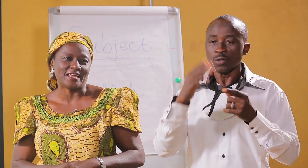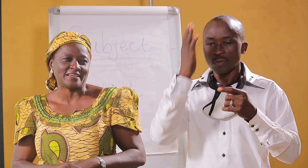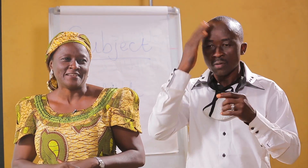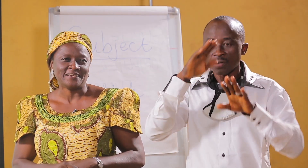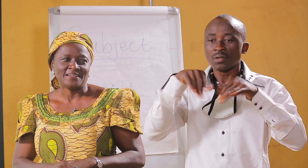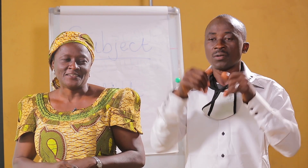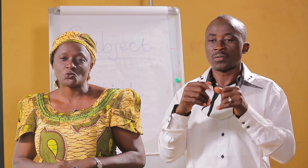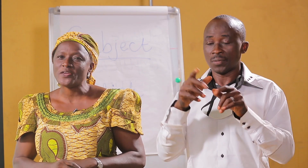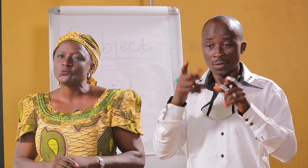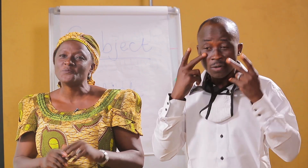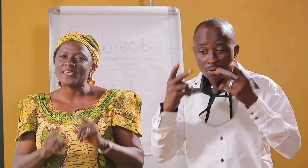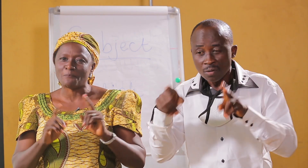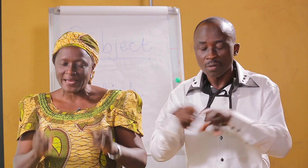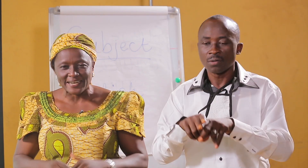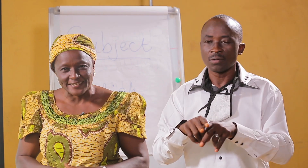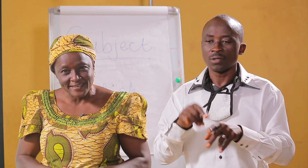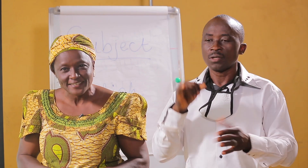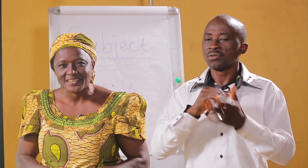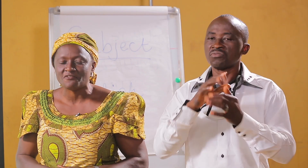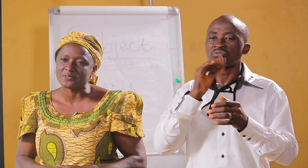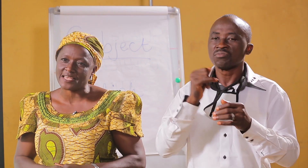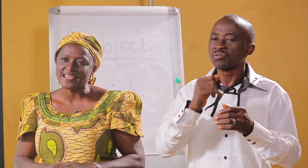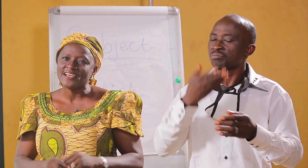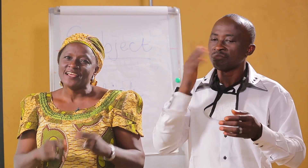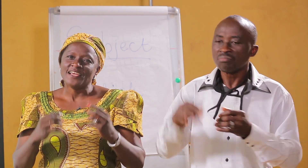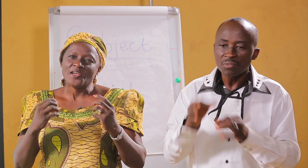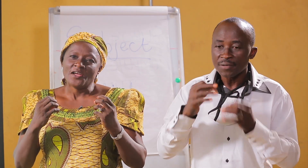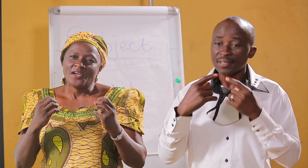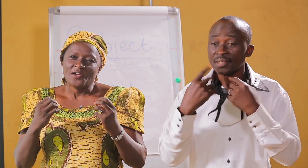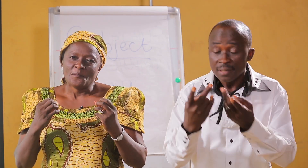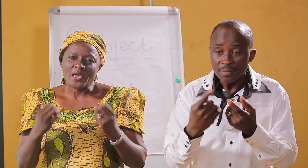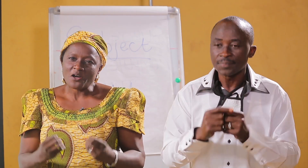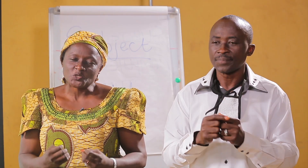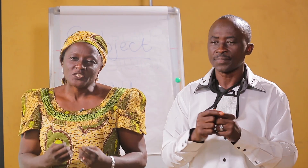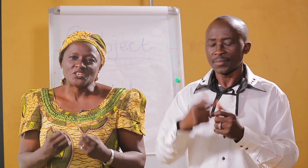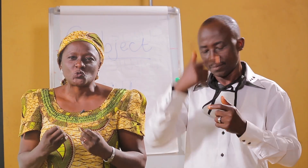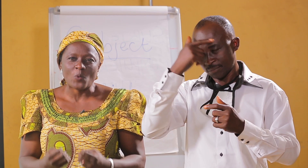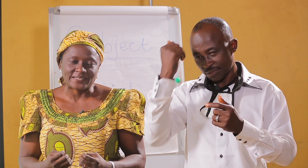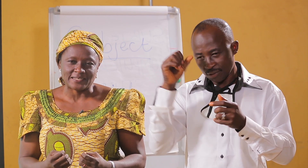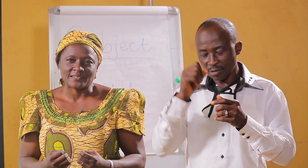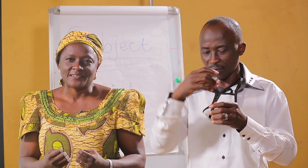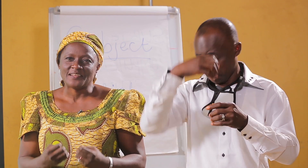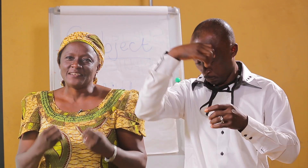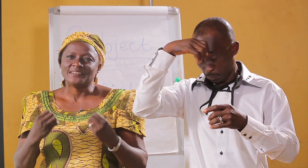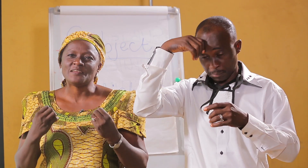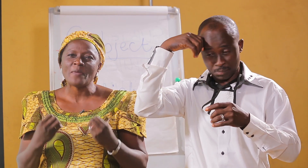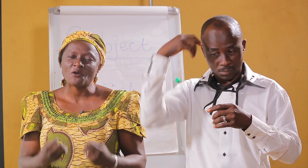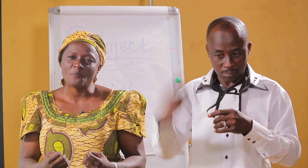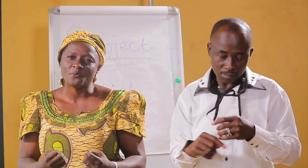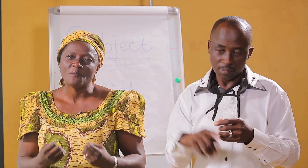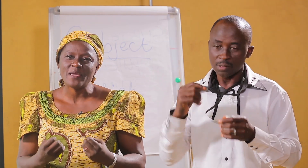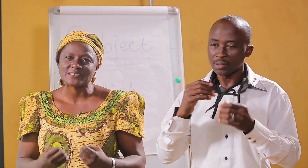it will look like. So it won't be a bad idea if you say, because she is sweating,